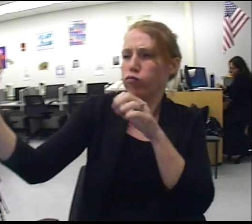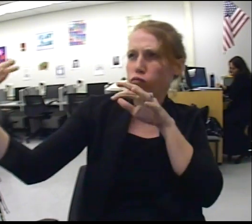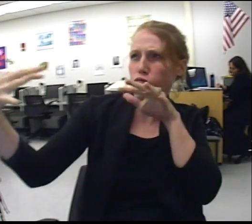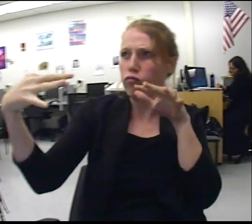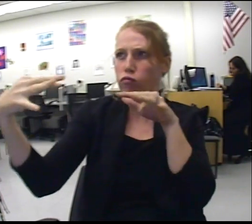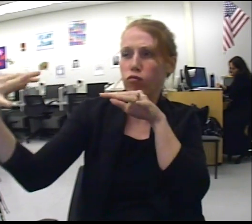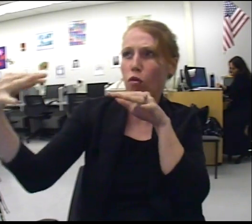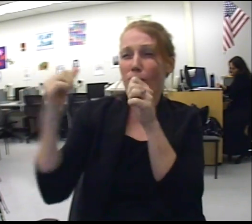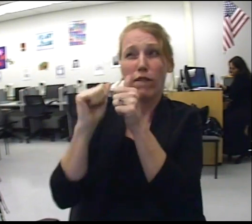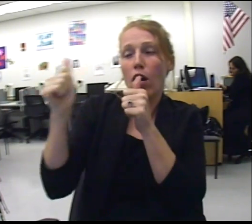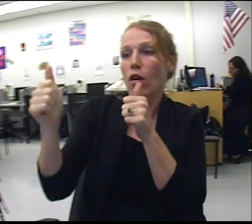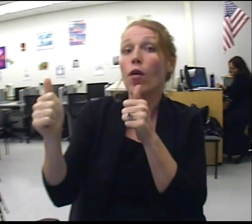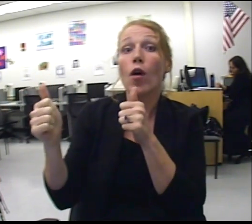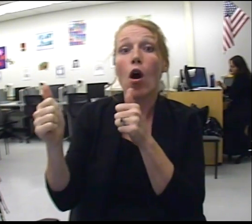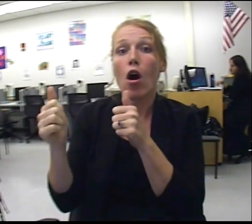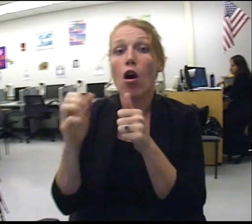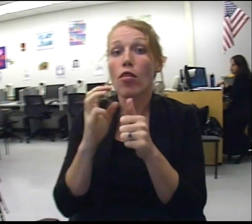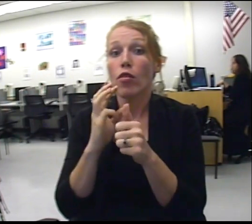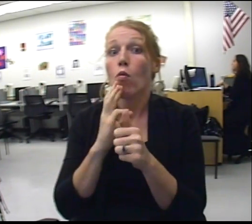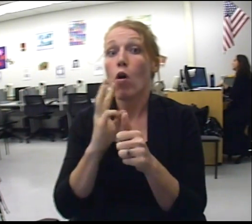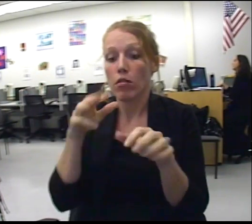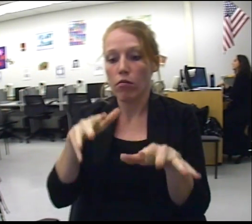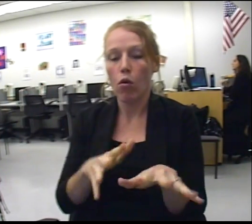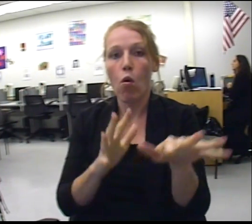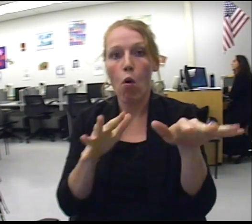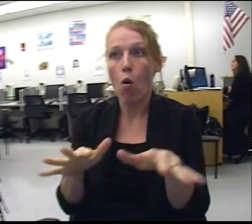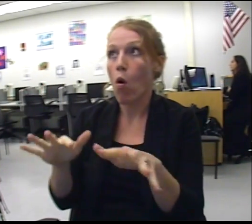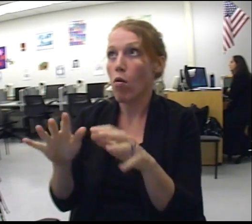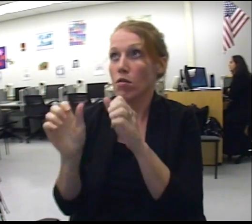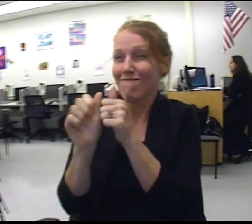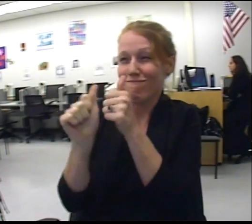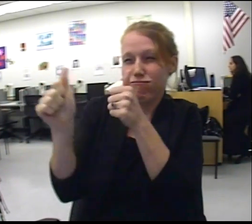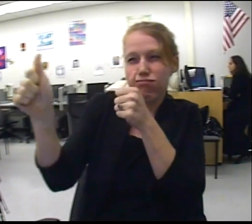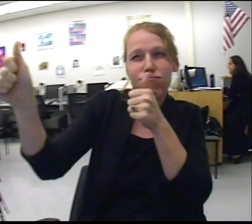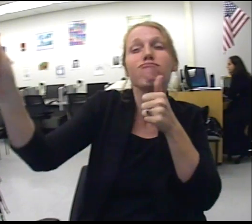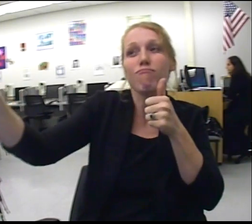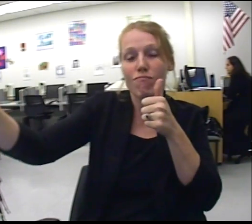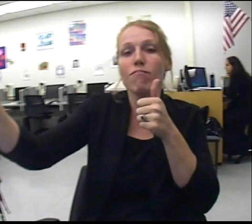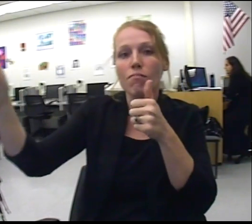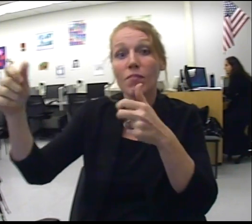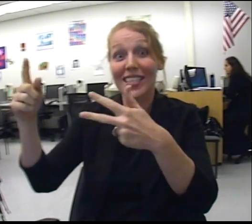They're way across an ocean. Right? Distance was a problem, and Brett?